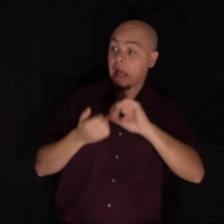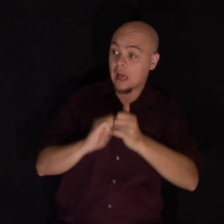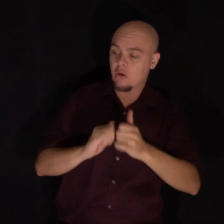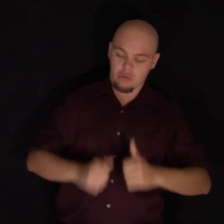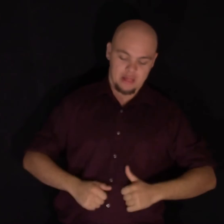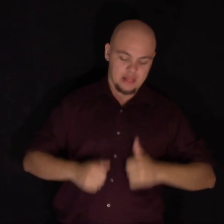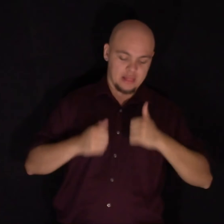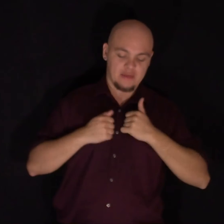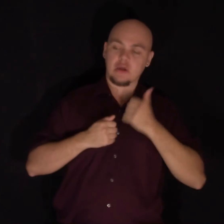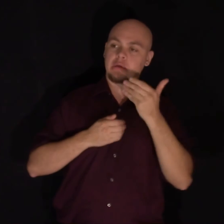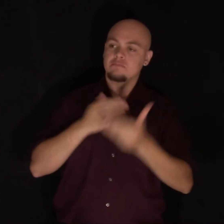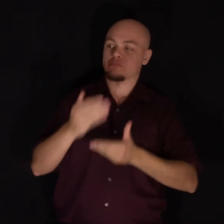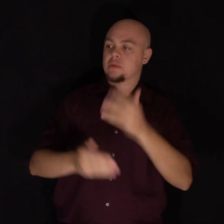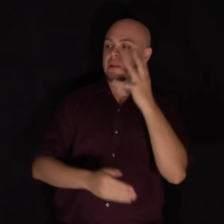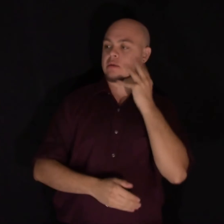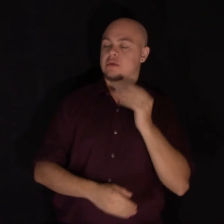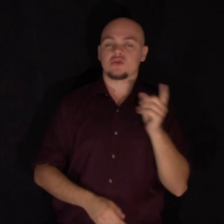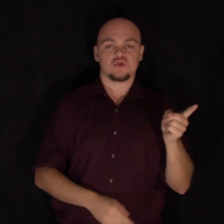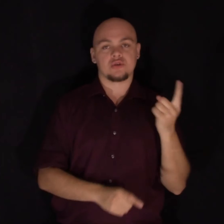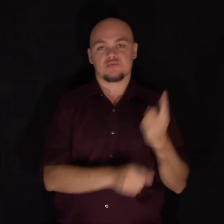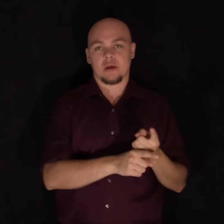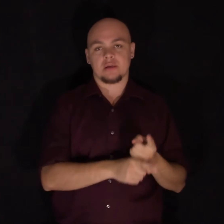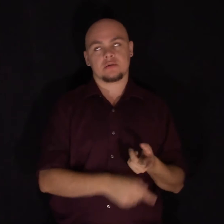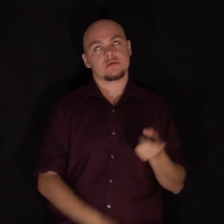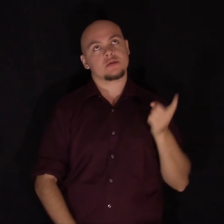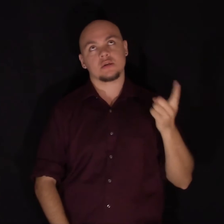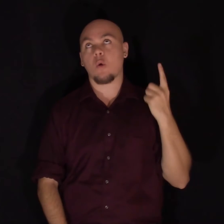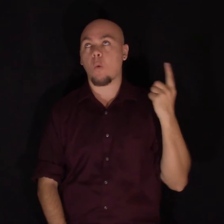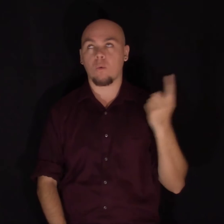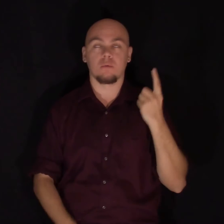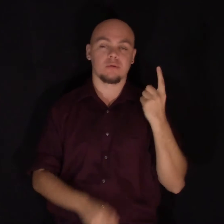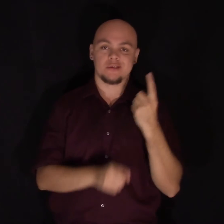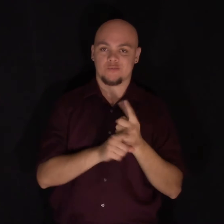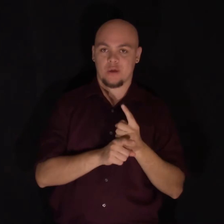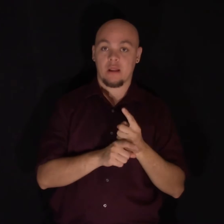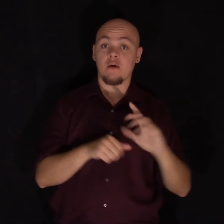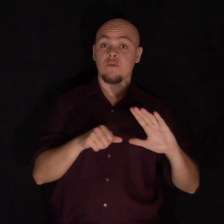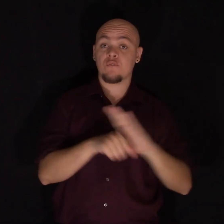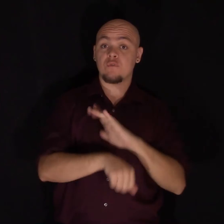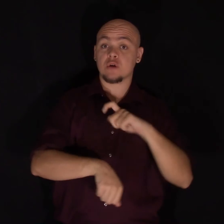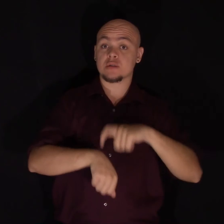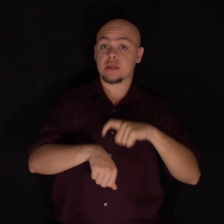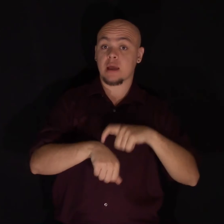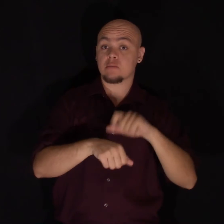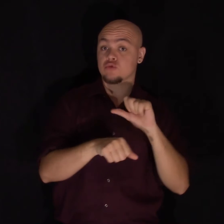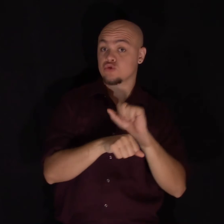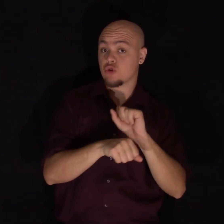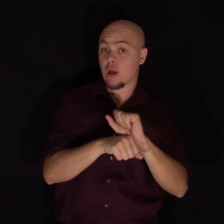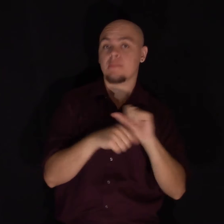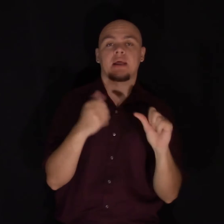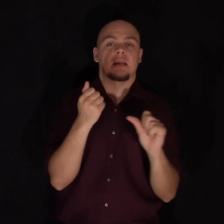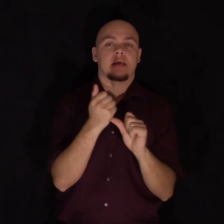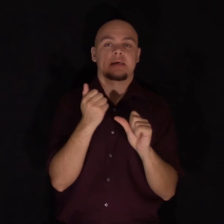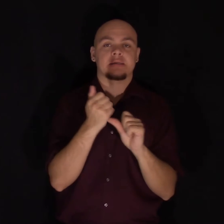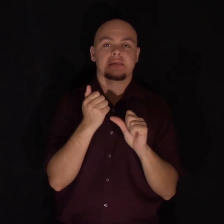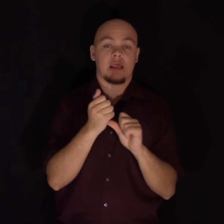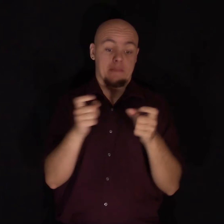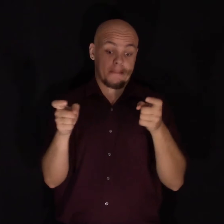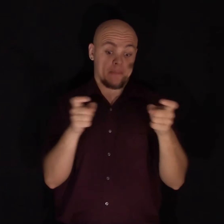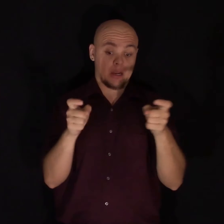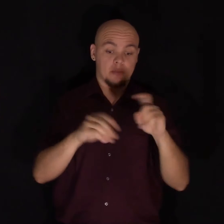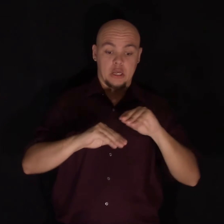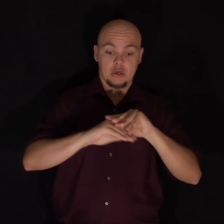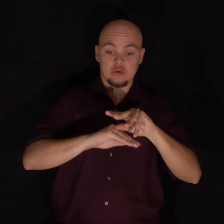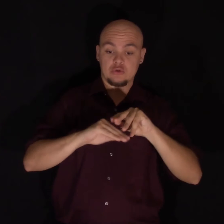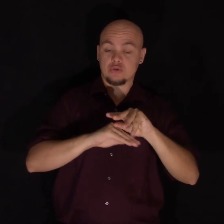it. She's right. She's always right. And so I took a full-time job as an assistant at a management consulting firm where